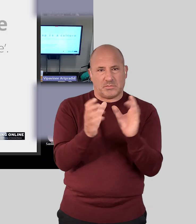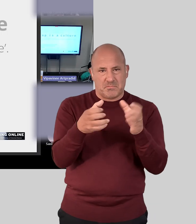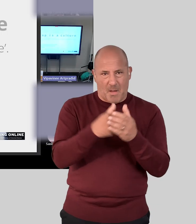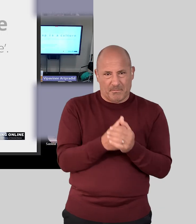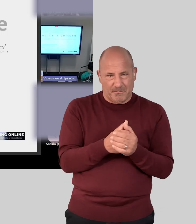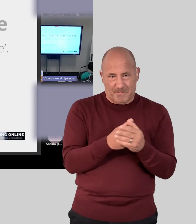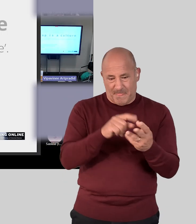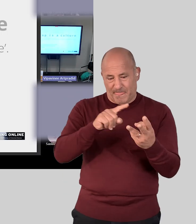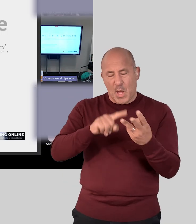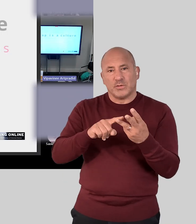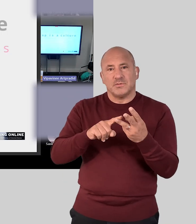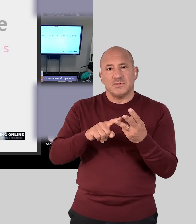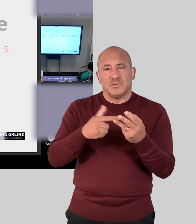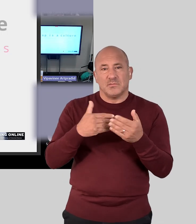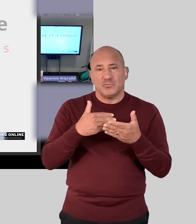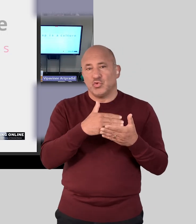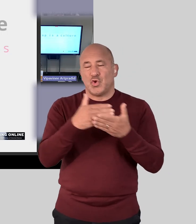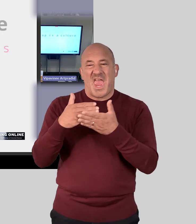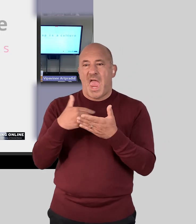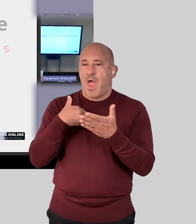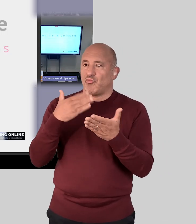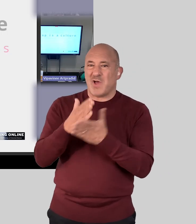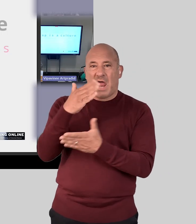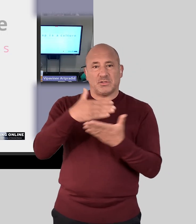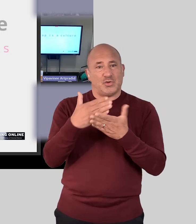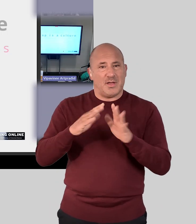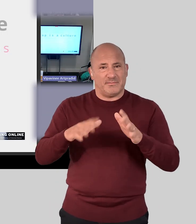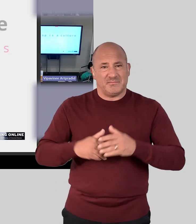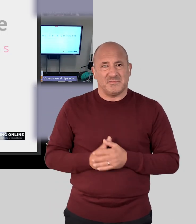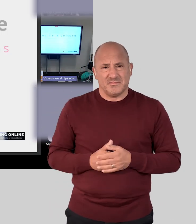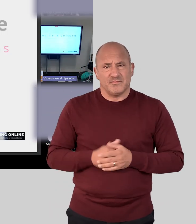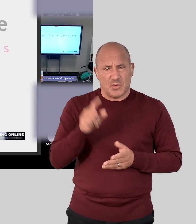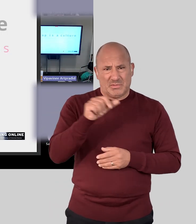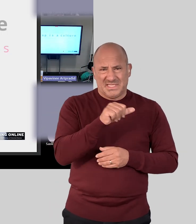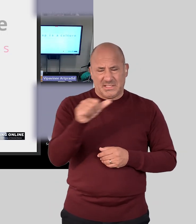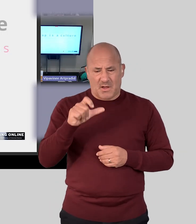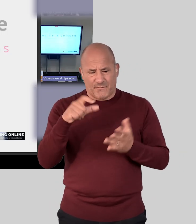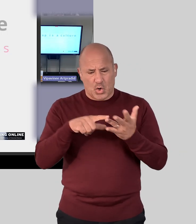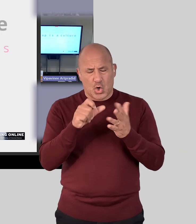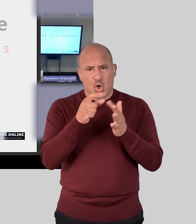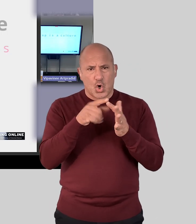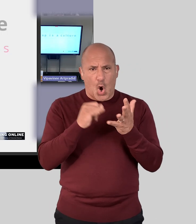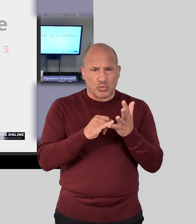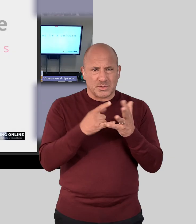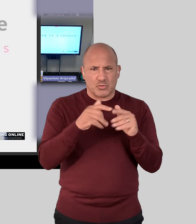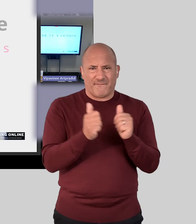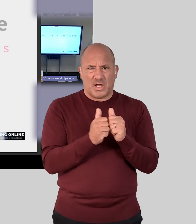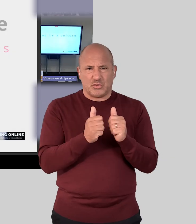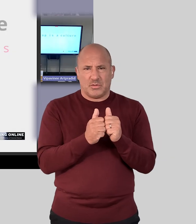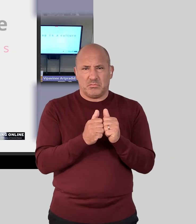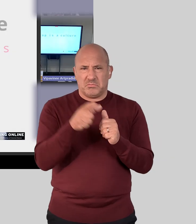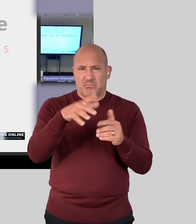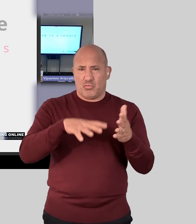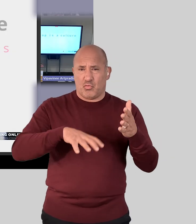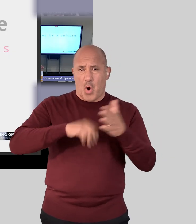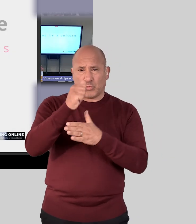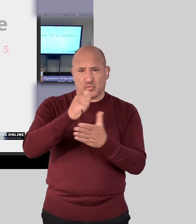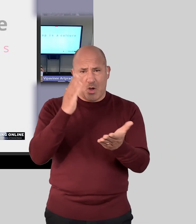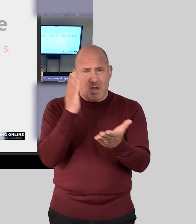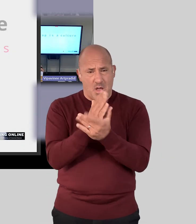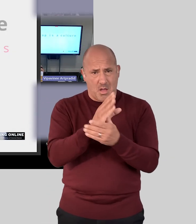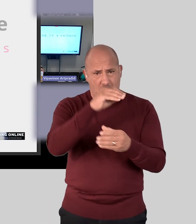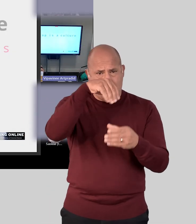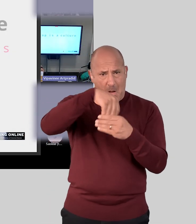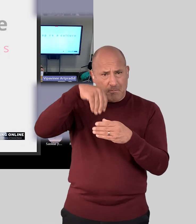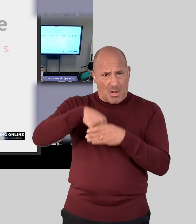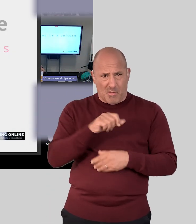shared reality. So a series of codes and conventions. Culture is composed of a